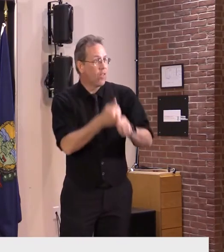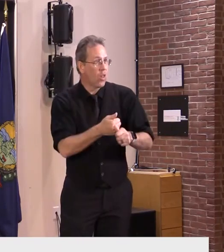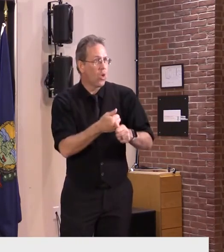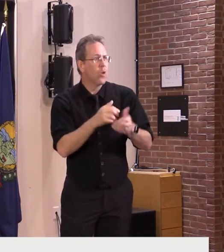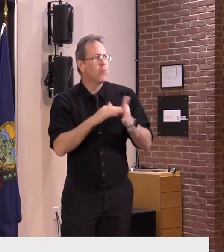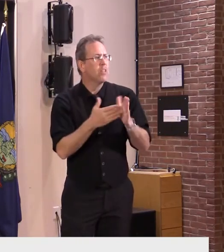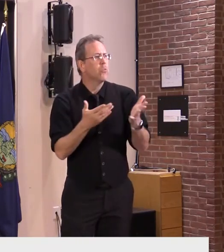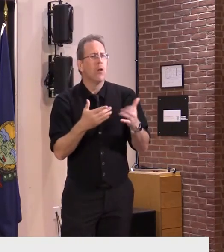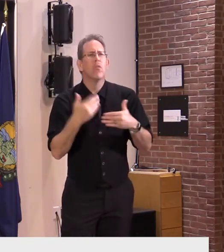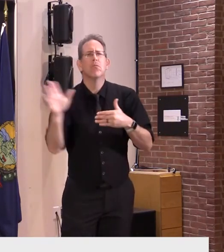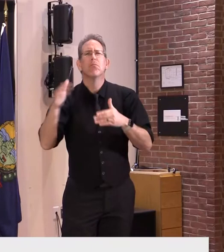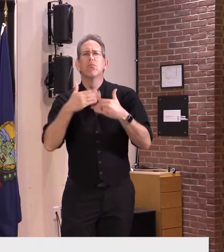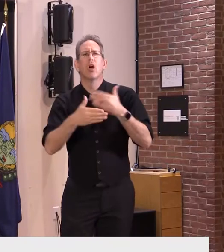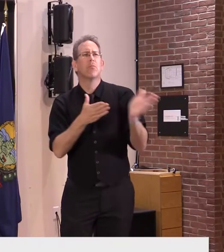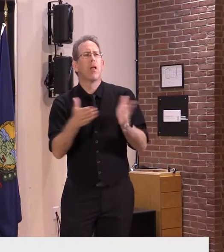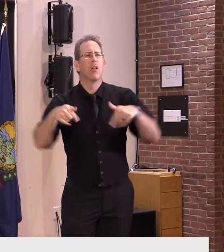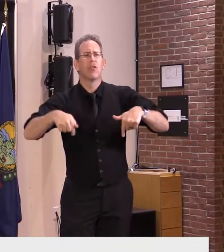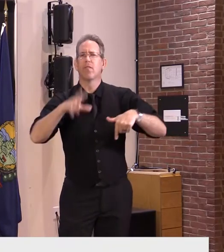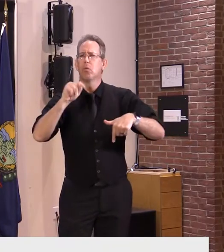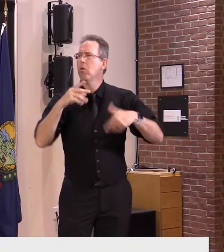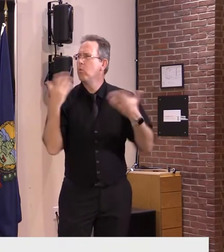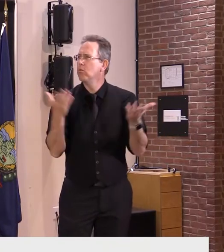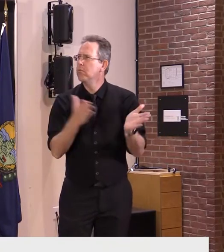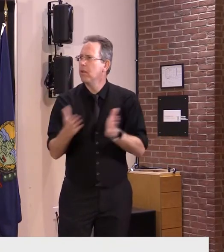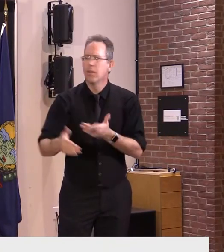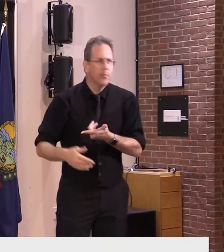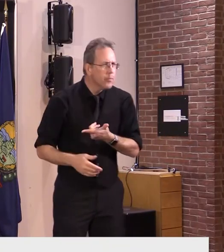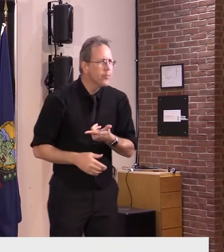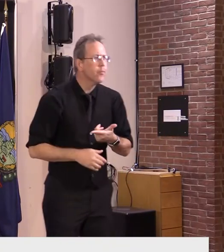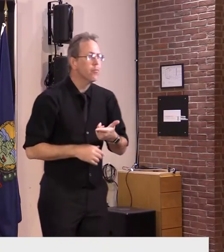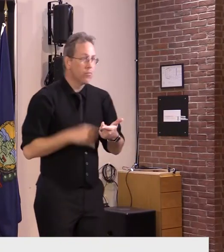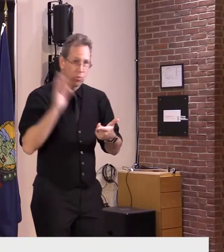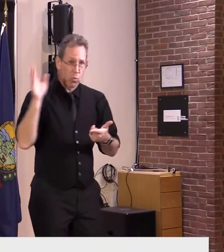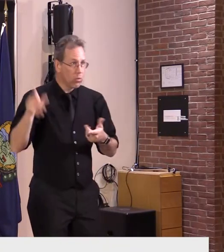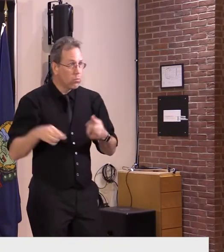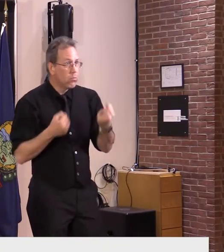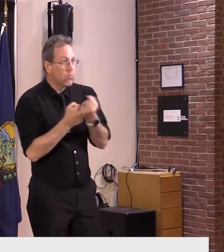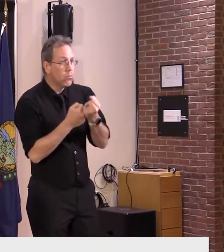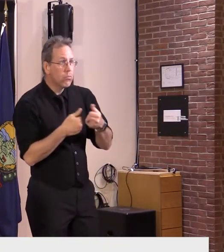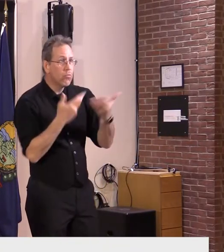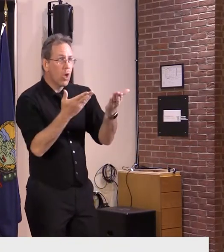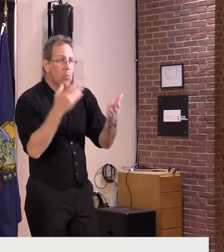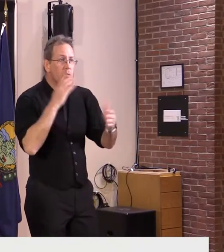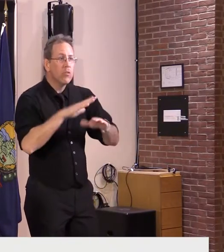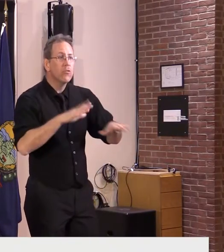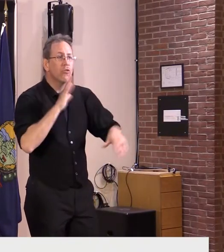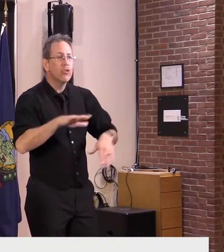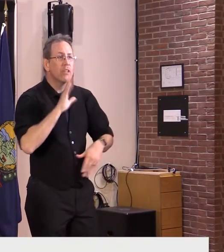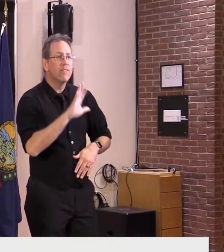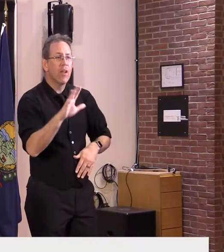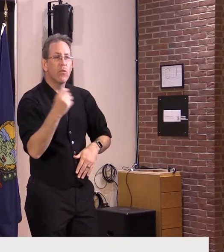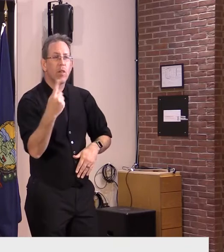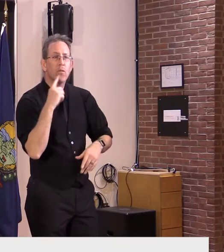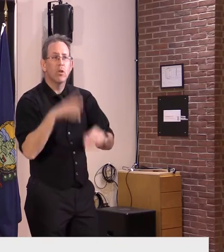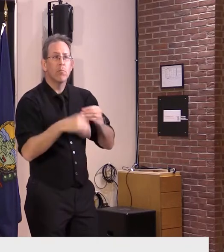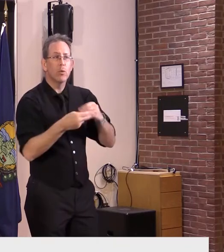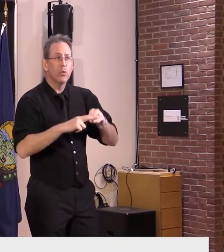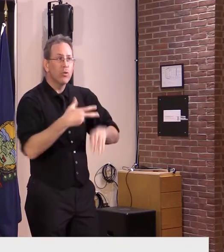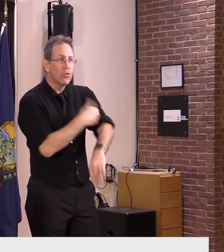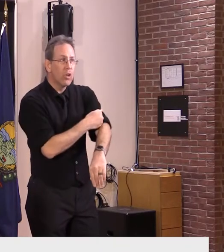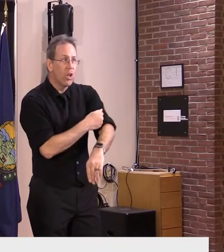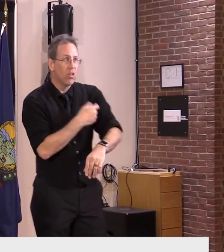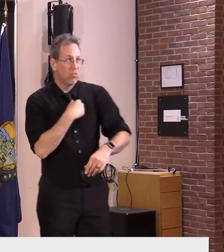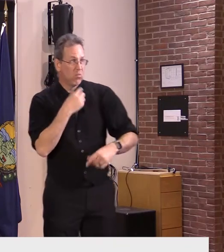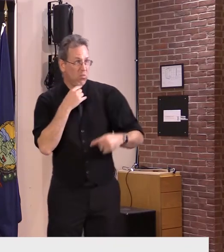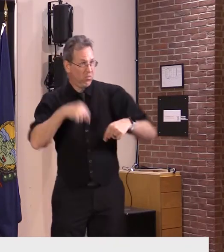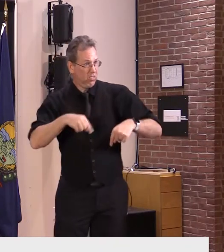For their kids, and do you recommend the booster for 5 to 11 year olds? Is it necessary given the state of the virus